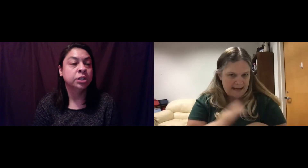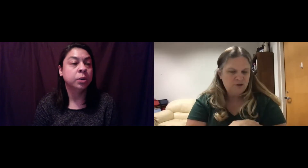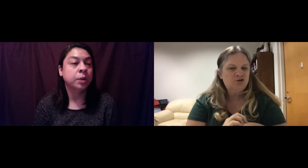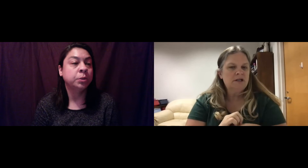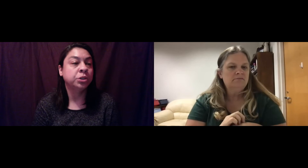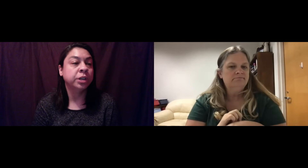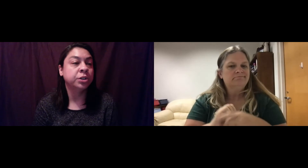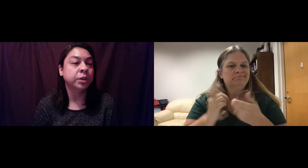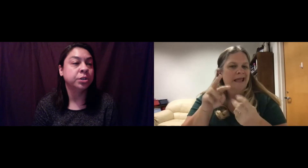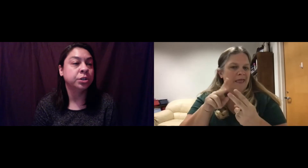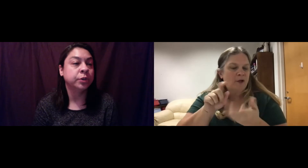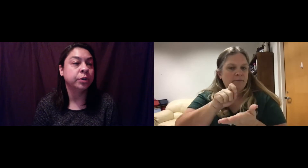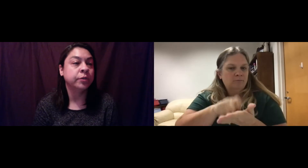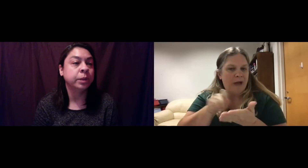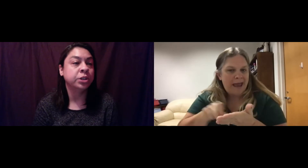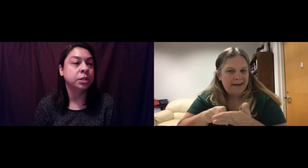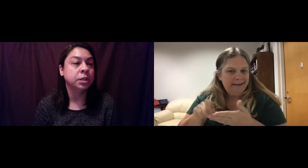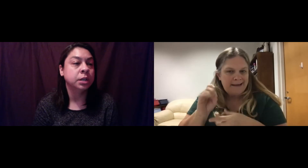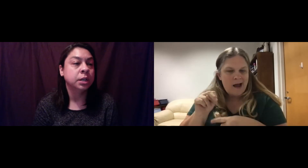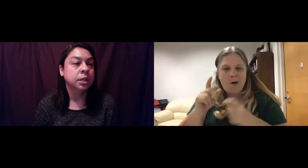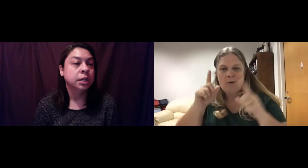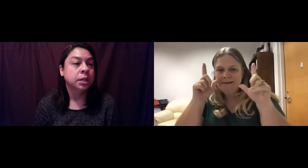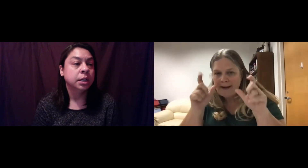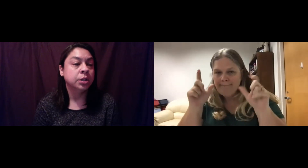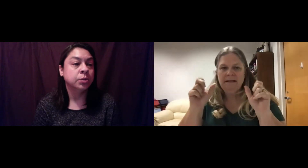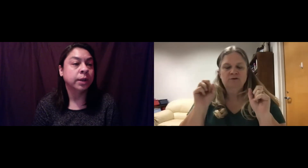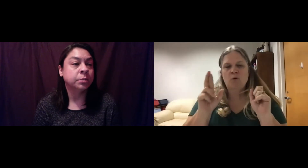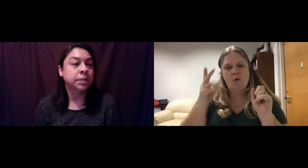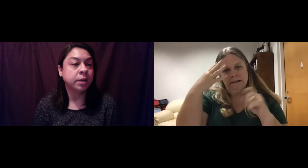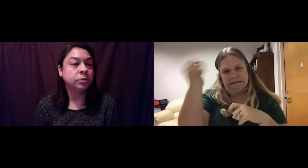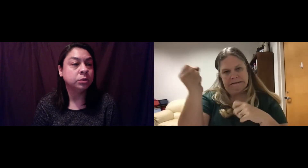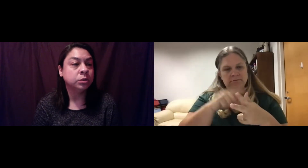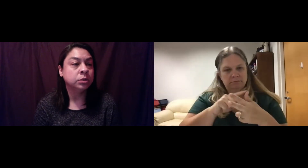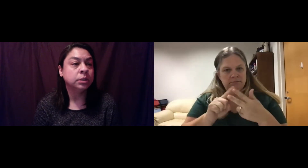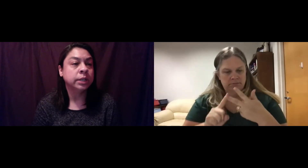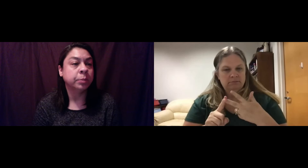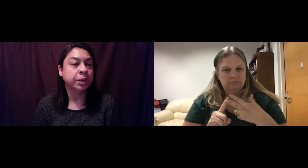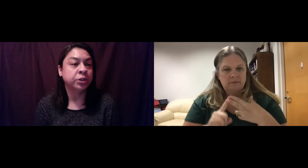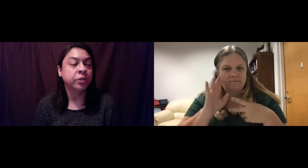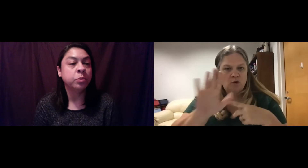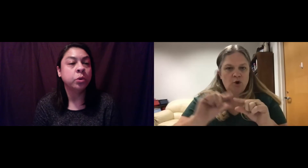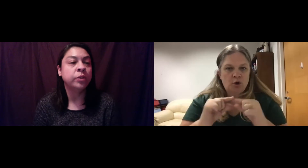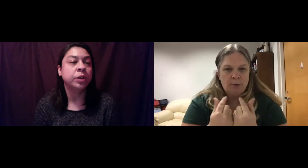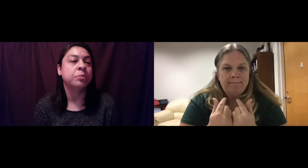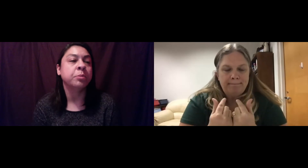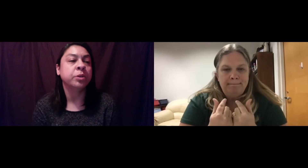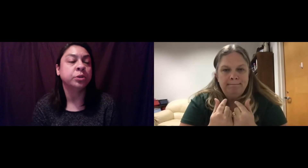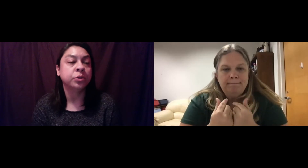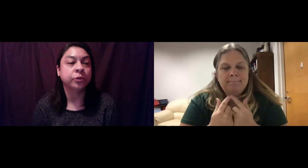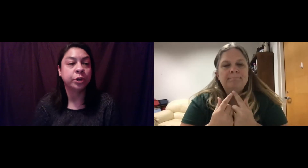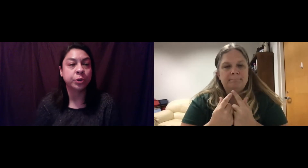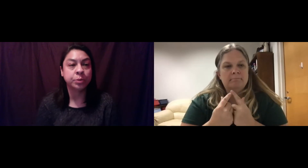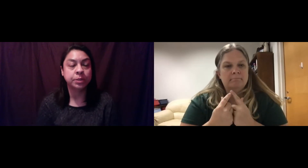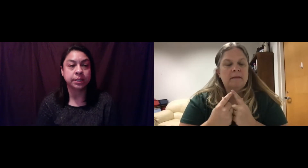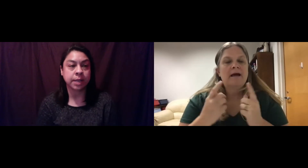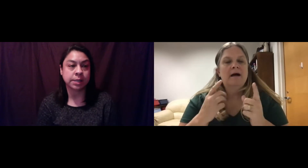And so I will share screen just for your information. Either write them down, take a picture of them, or if you can remember those for